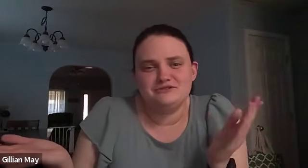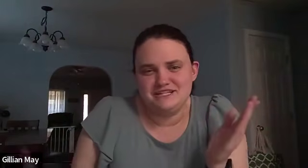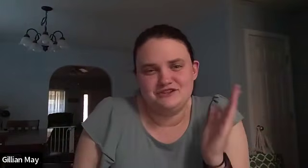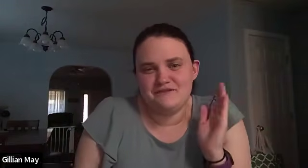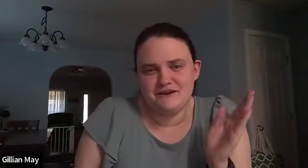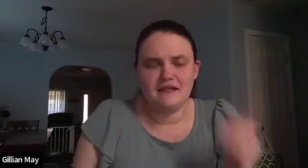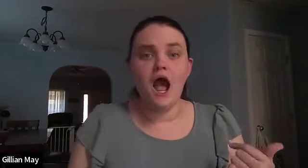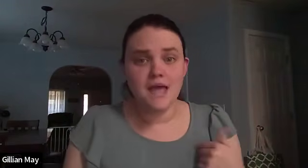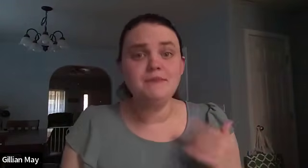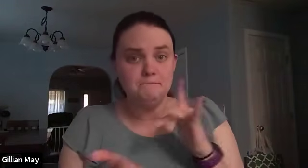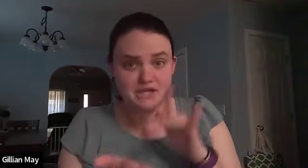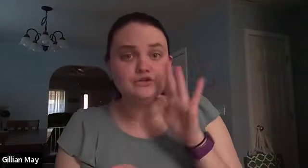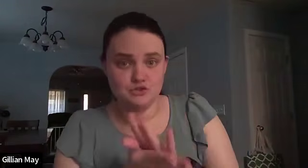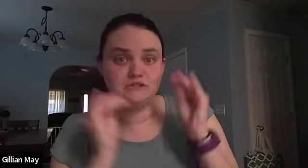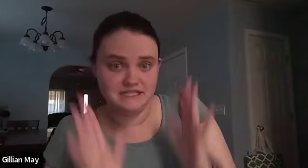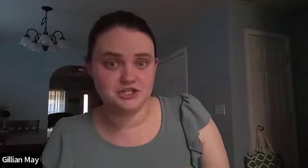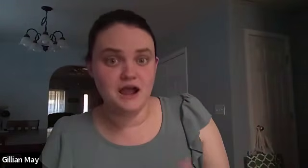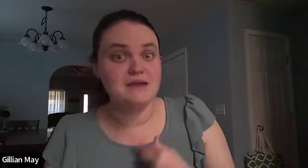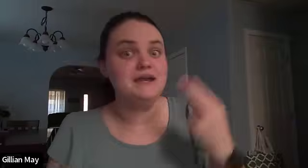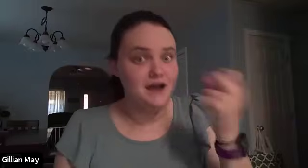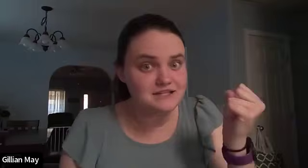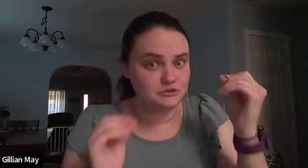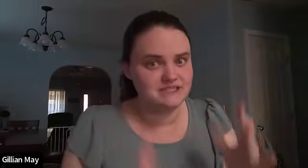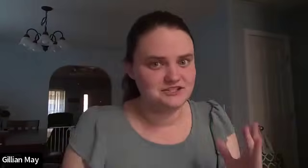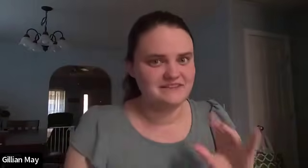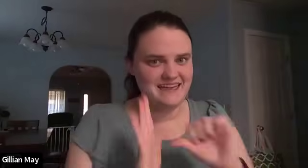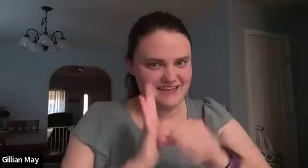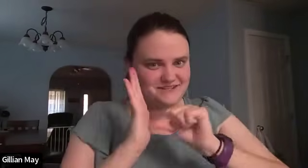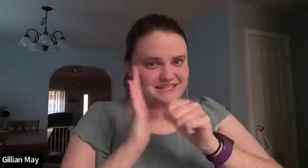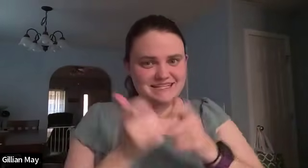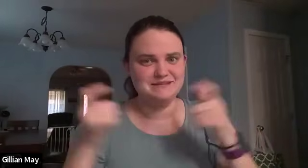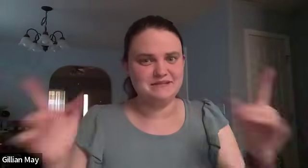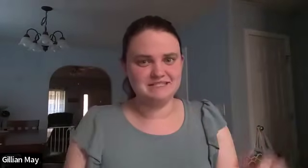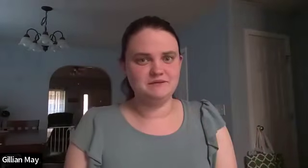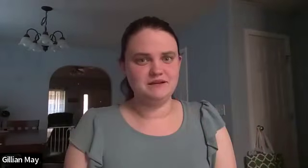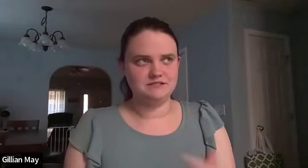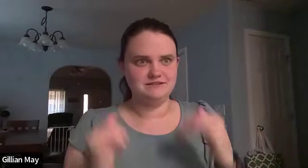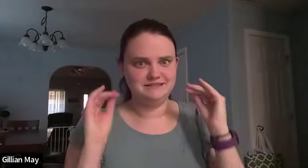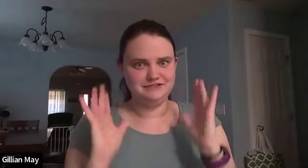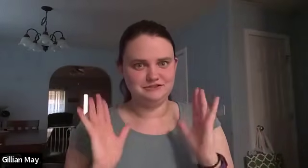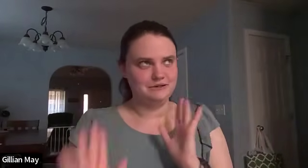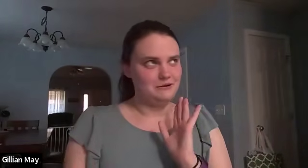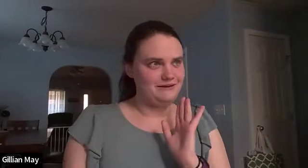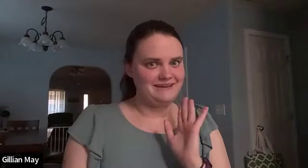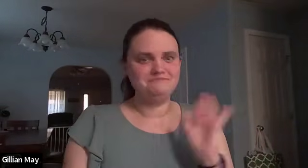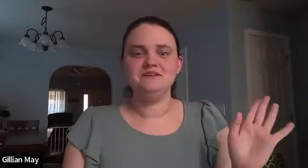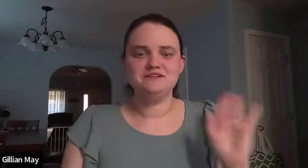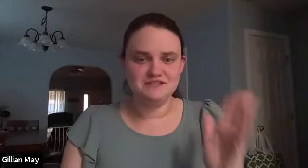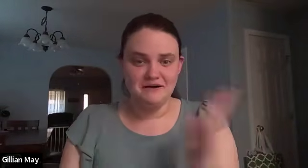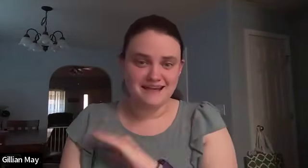school teachers that are very like, I'm a middle school teacher. I am a high school teacher. Like they emphasize like it's a big deal. And I'm like, we're still teachers, but okay. So that's